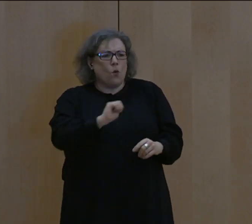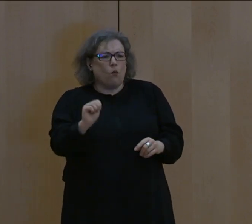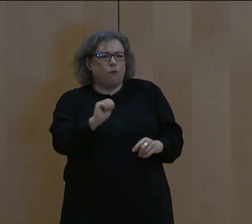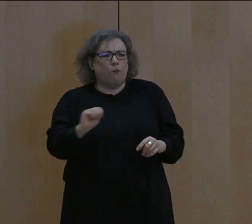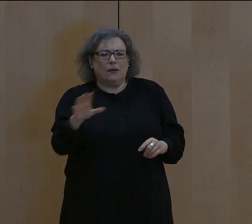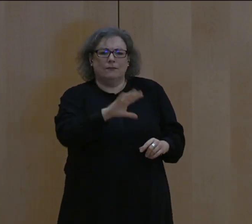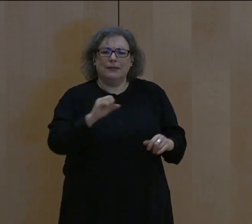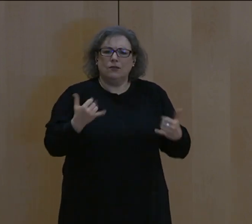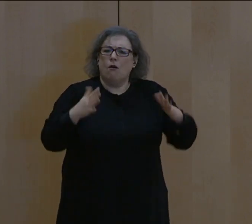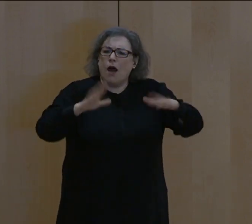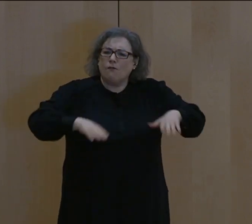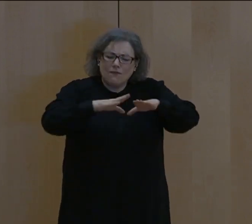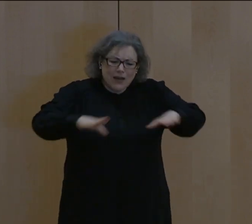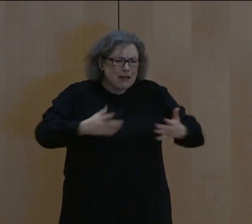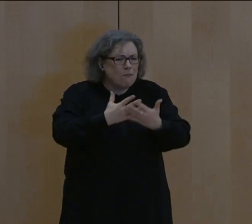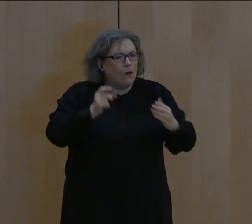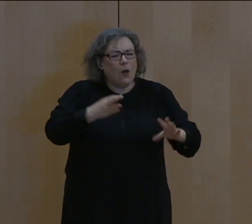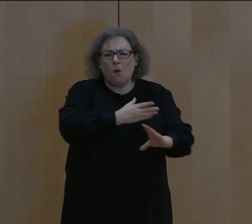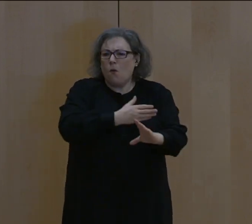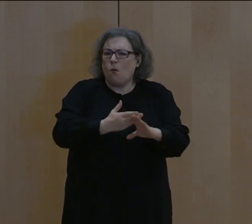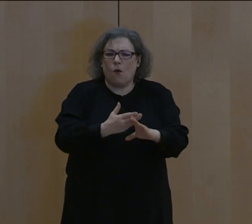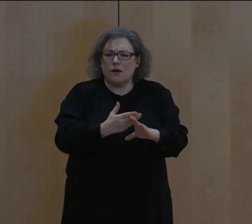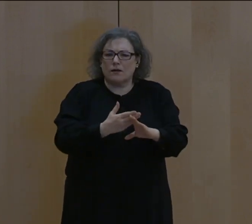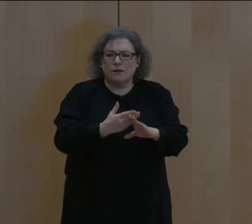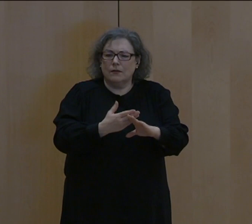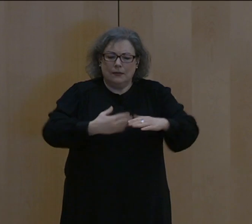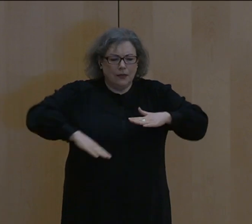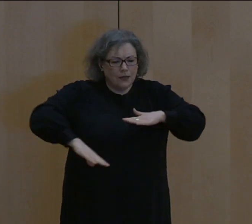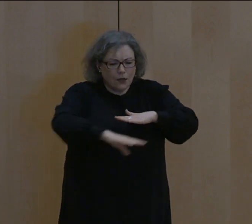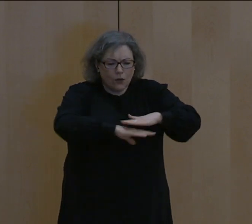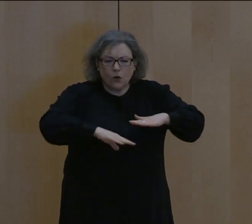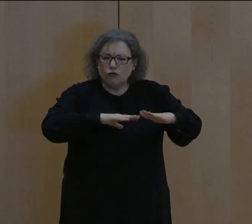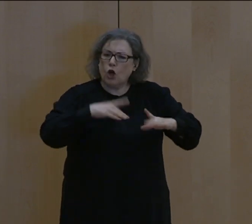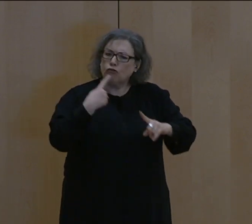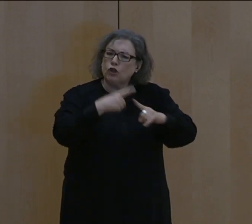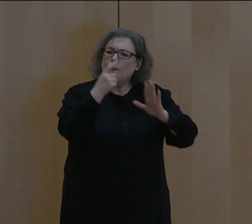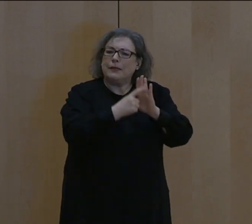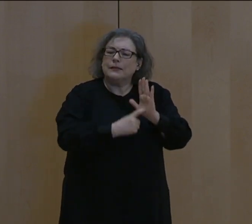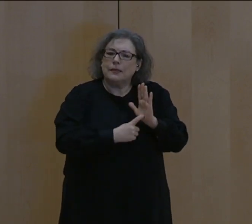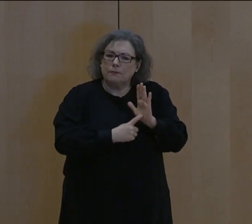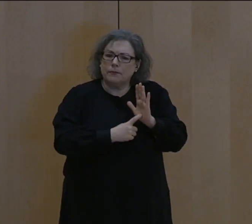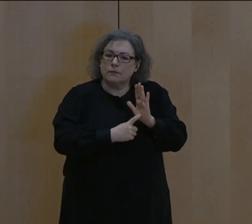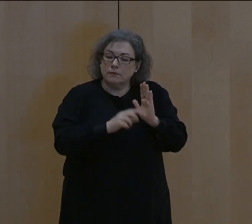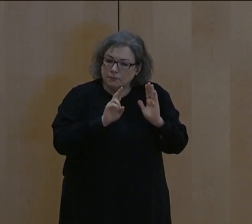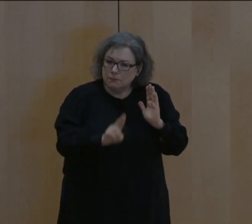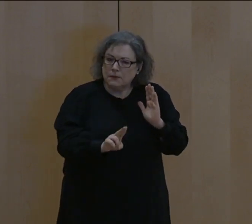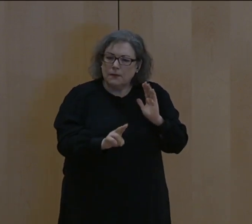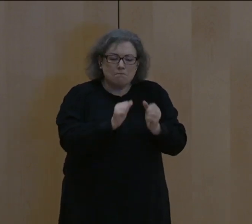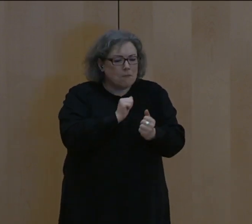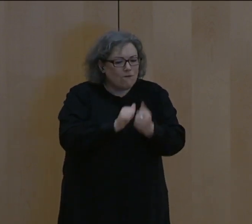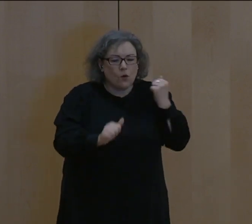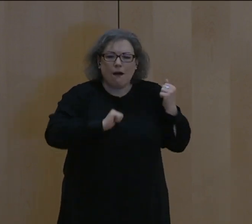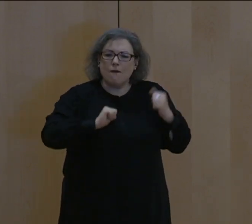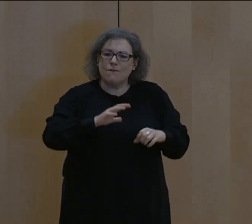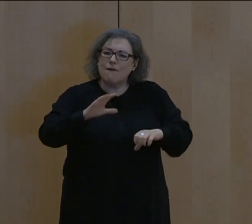is built on a very clear principles. There cannot be any forceful revision of the borders.